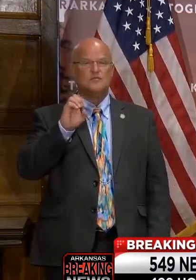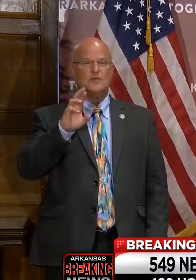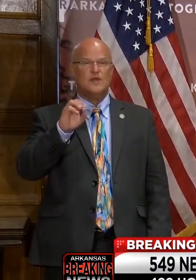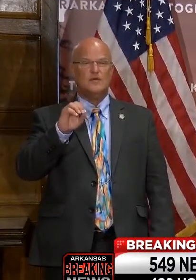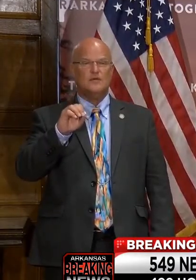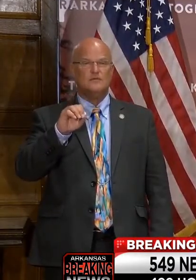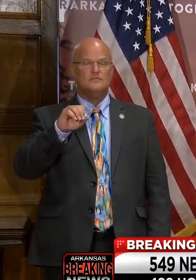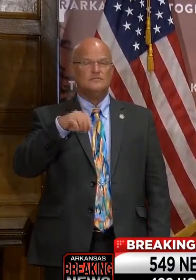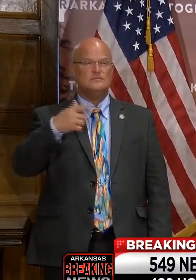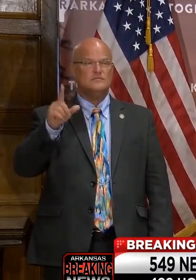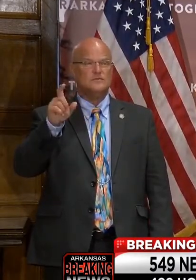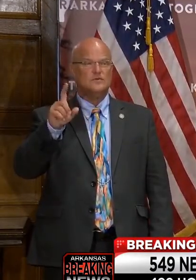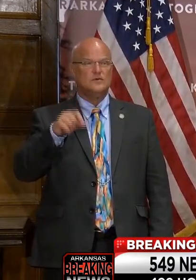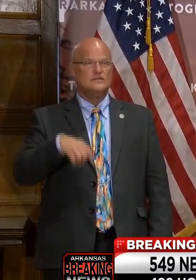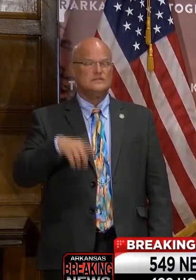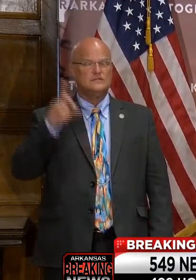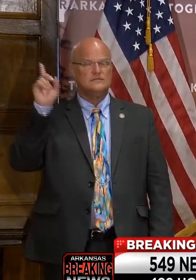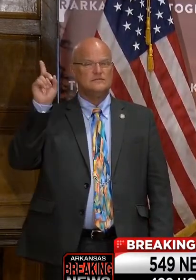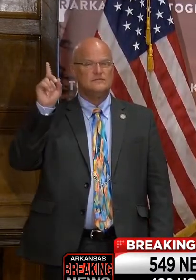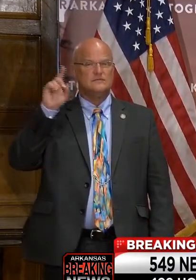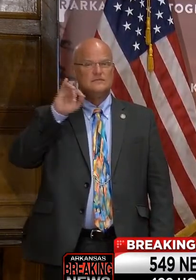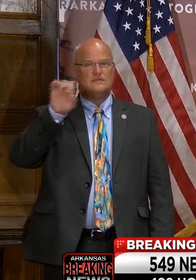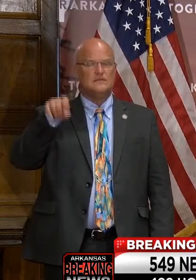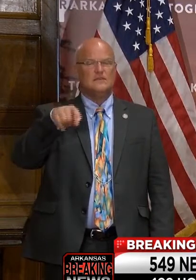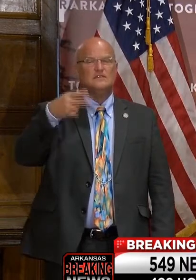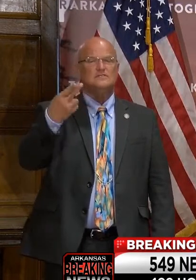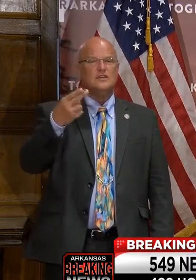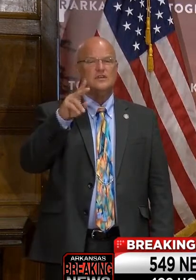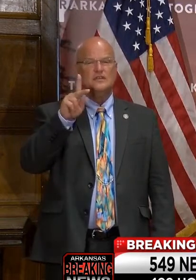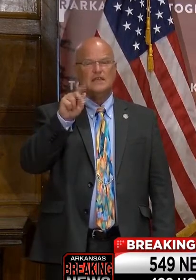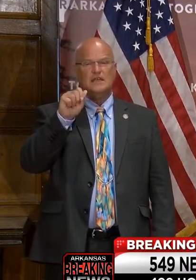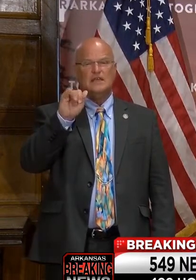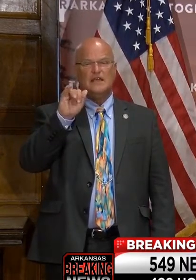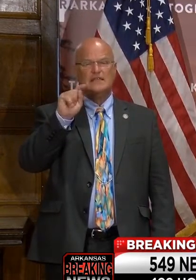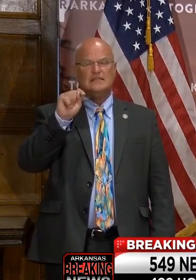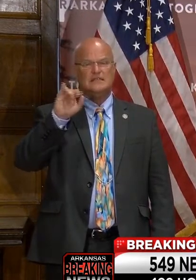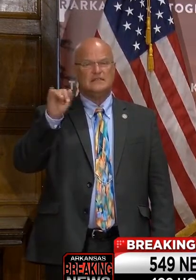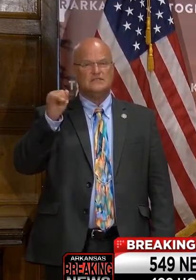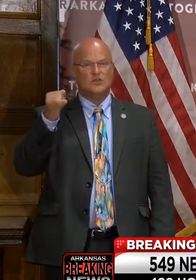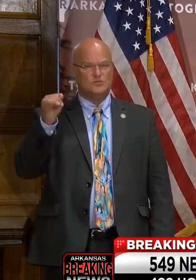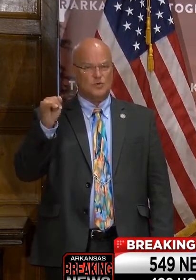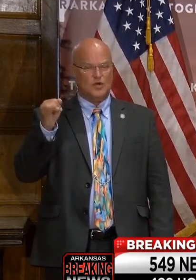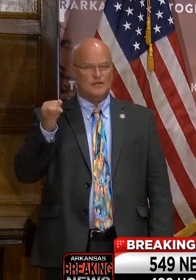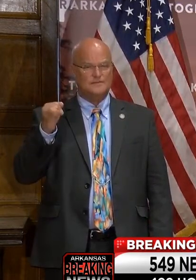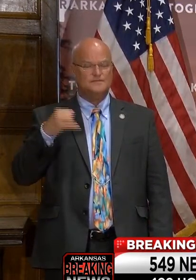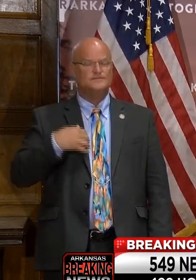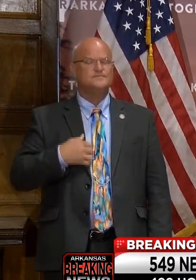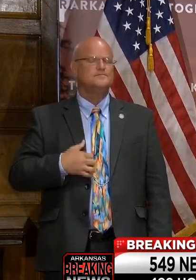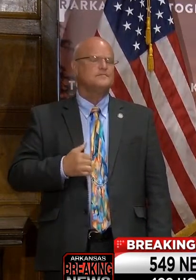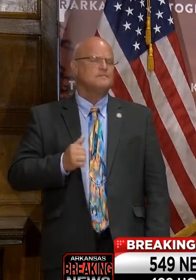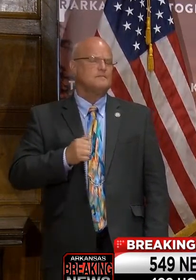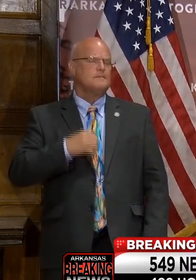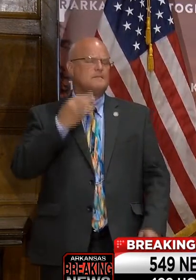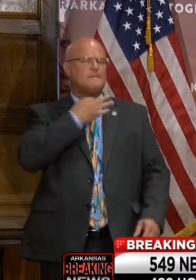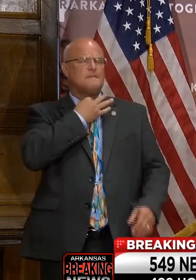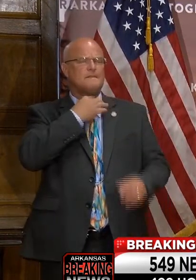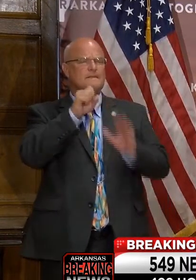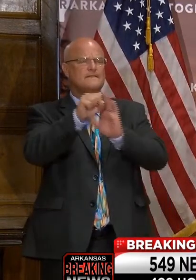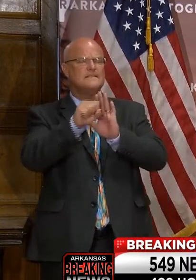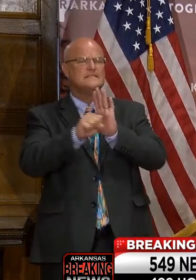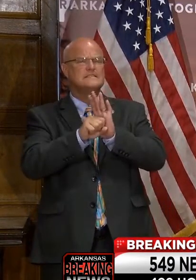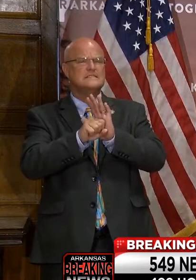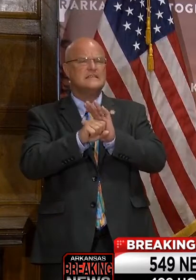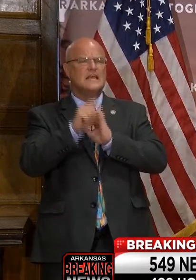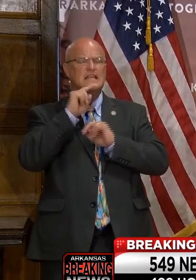question. Hi, Governor. This is Josh White with KAIT in Jonesboro. Yes. I'm wondering if the state